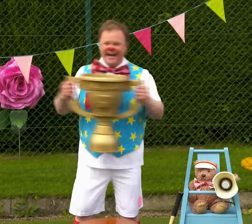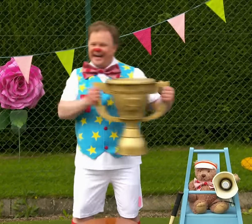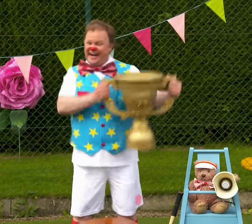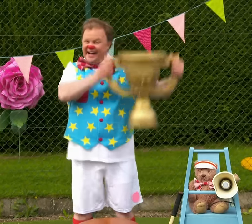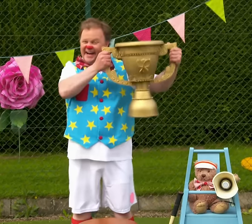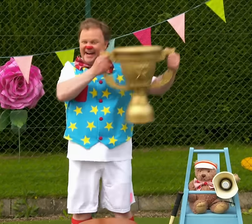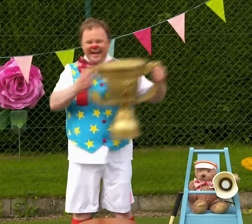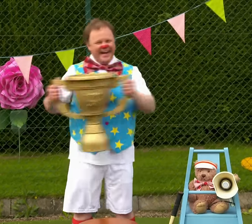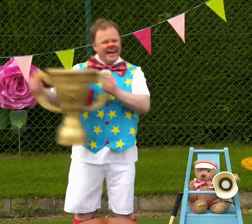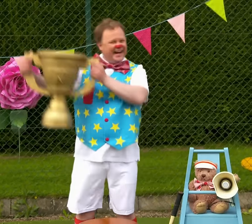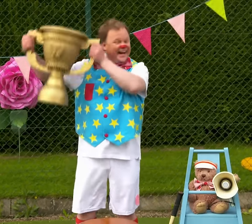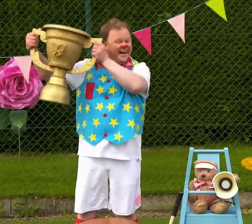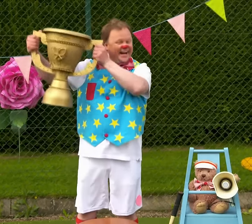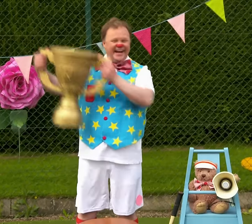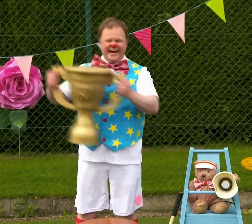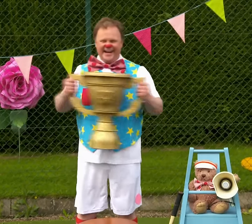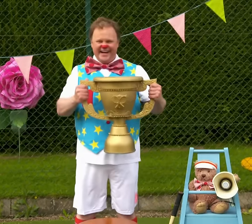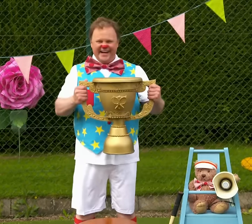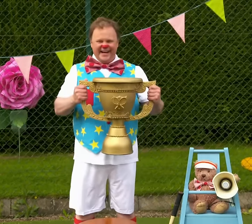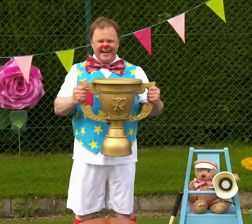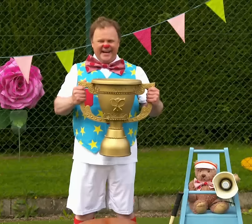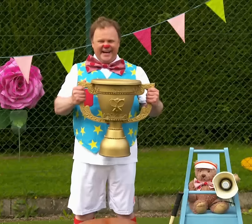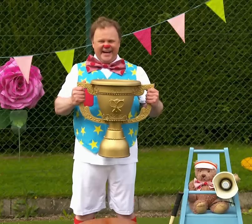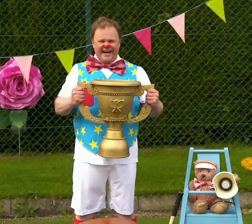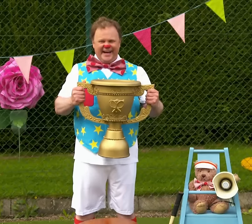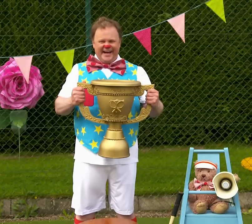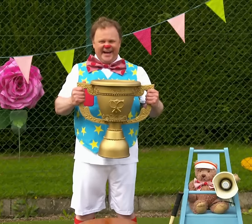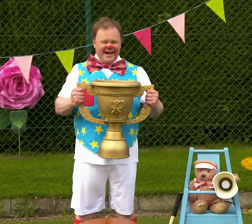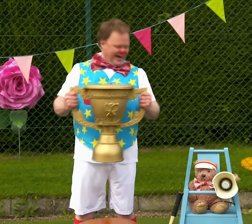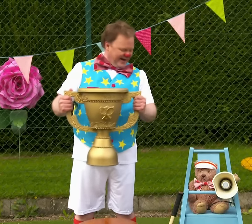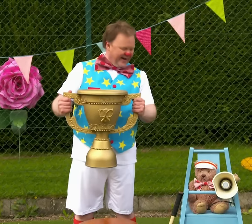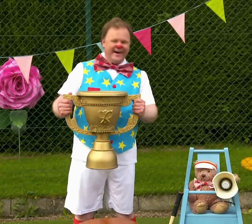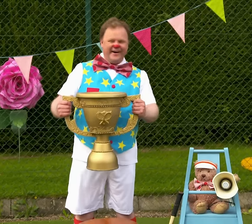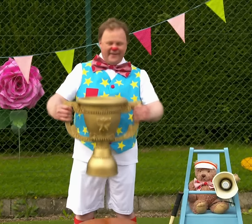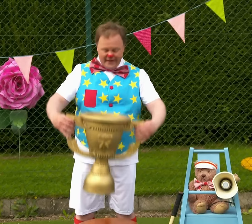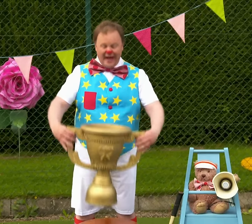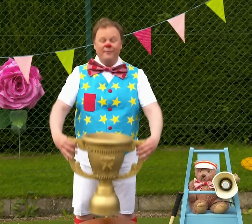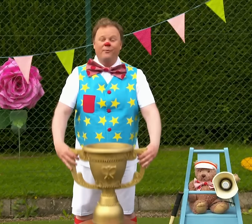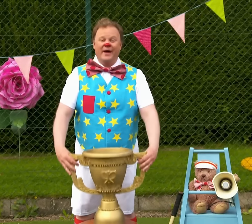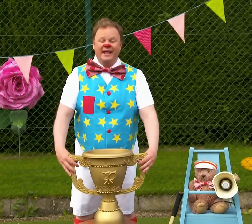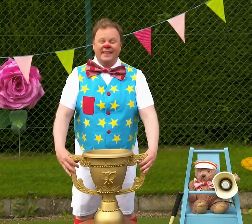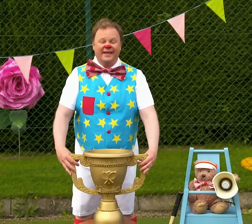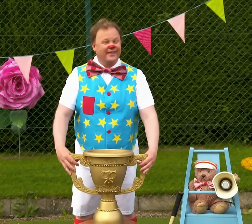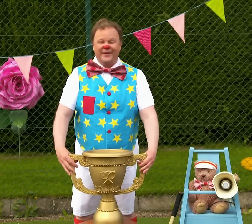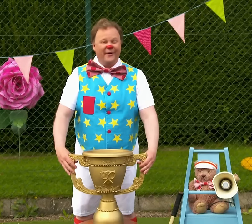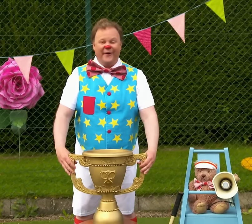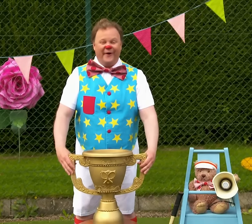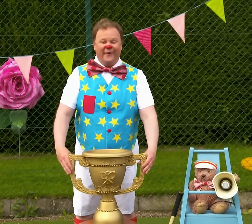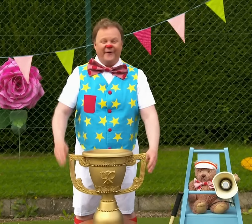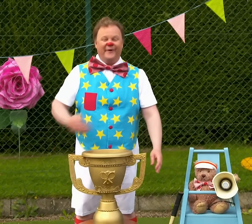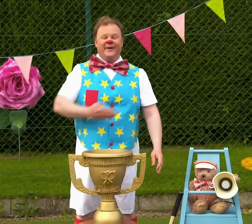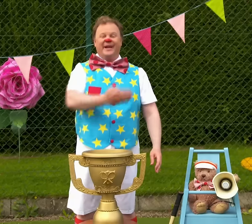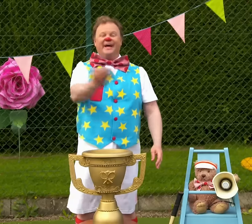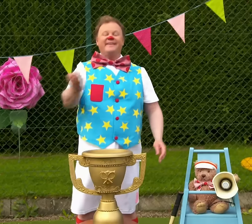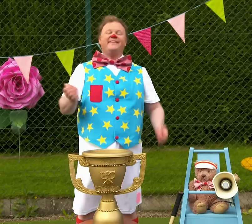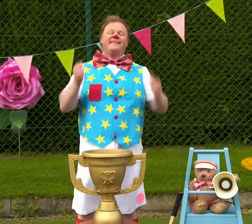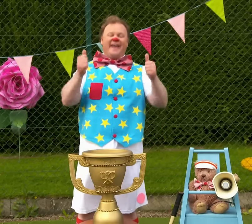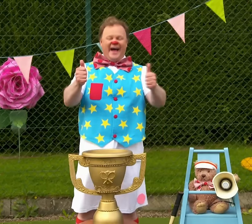Mr. Tumble. We think you're both stars. Oh, and we think that you're all